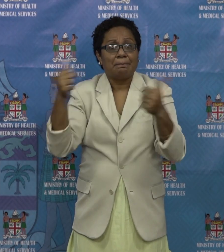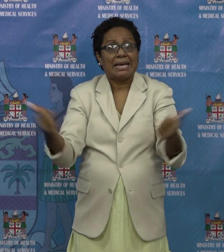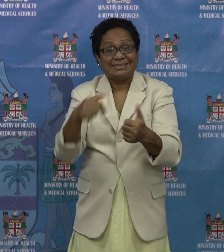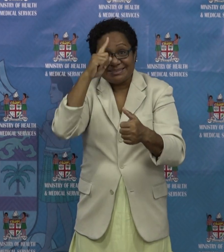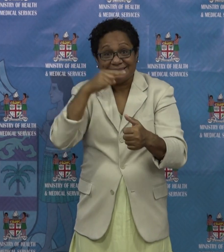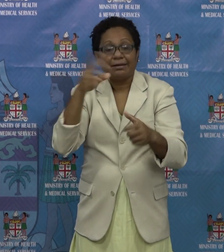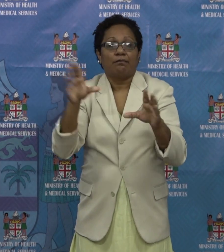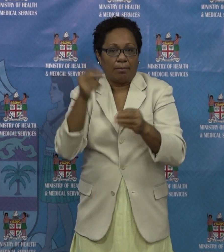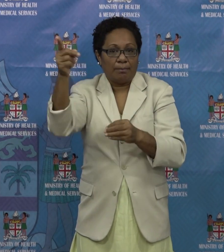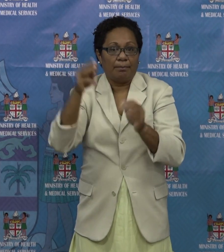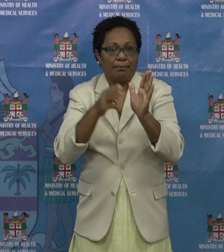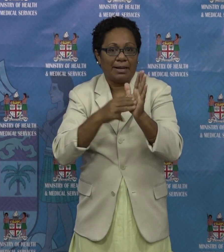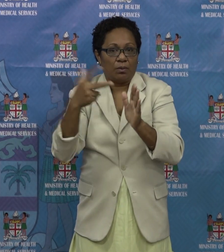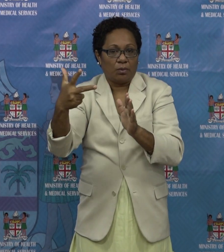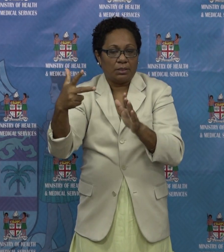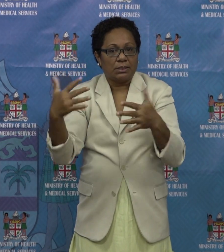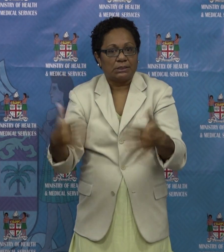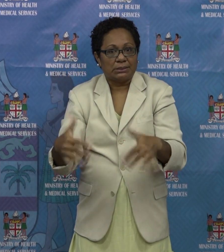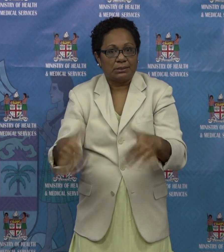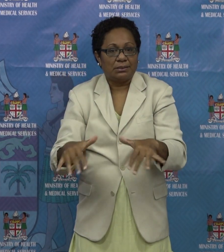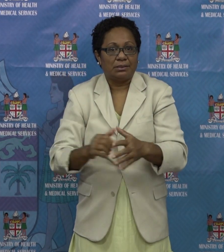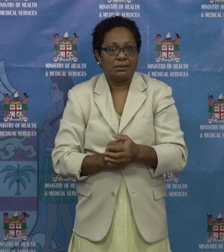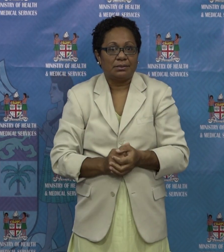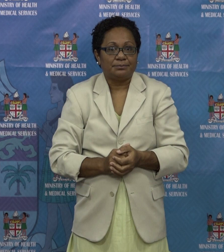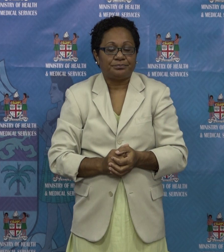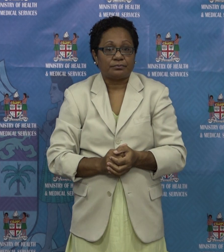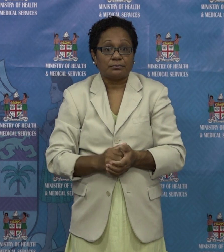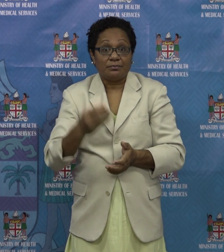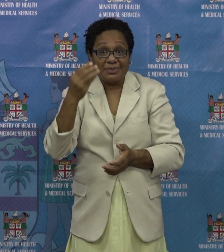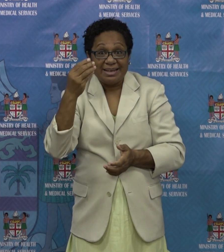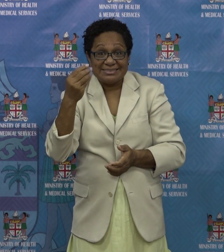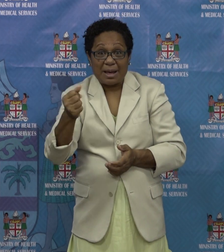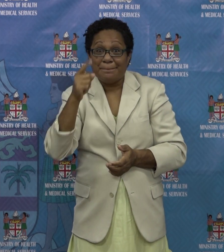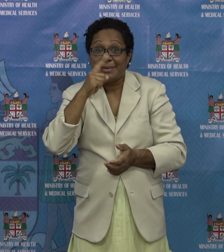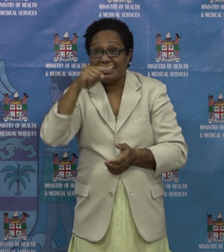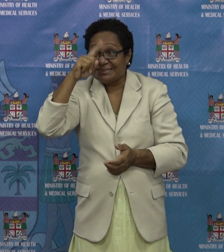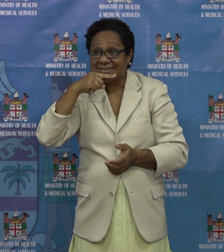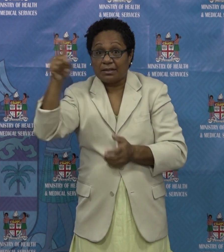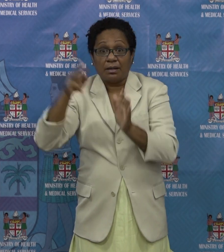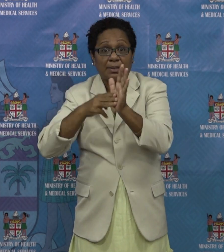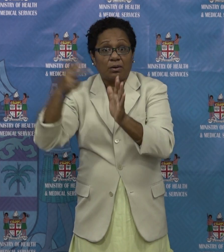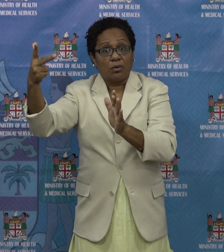there. We have had some of those cases who have gone to other places where